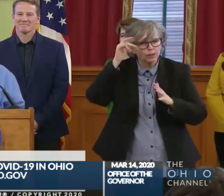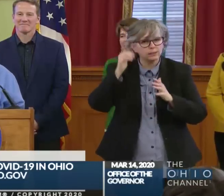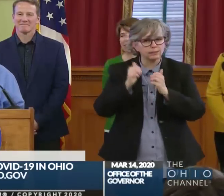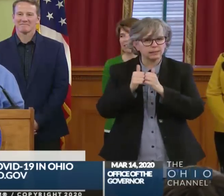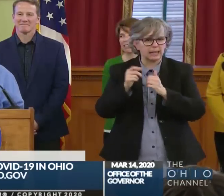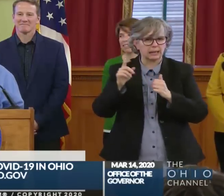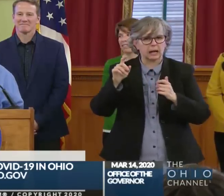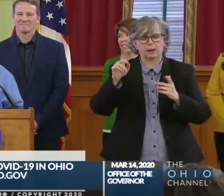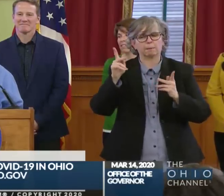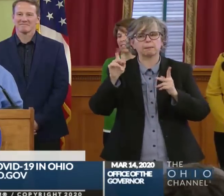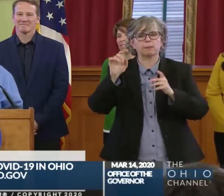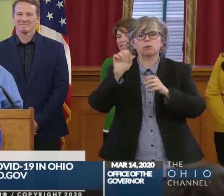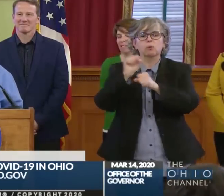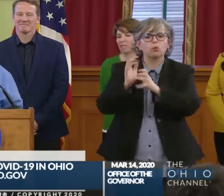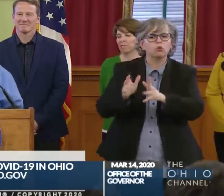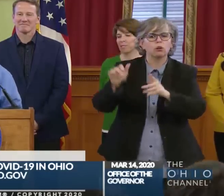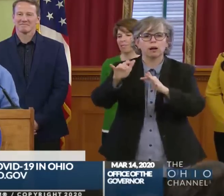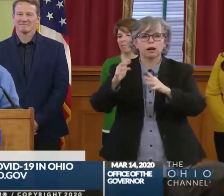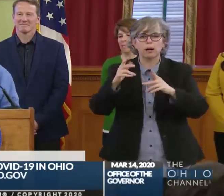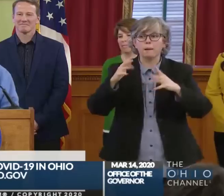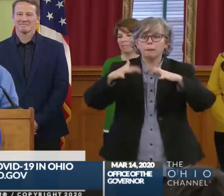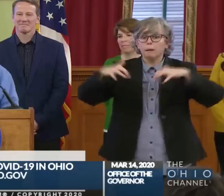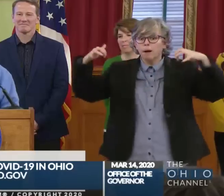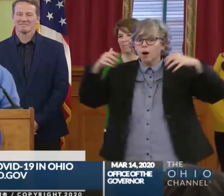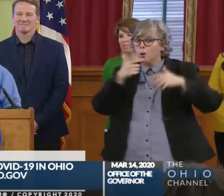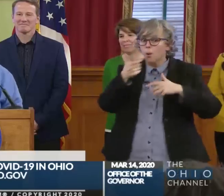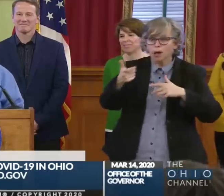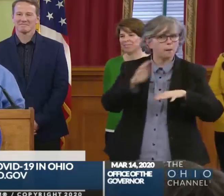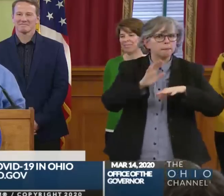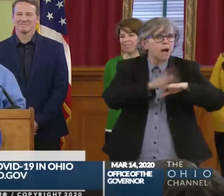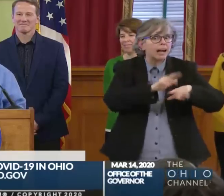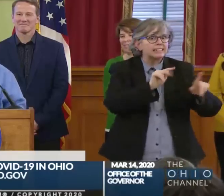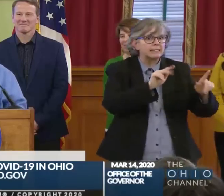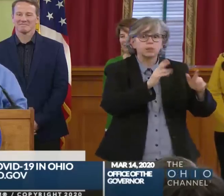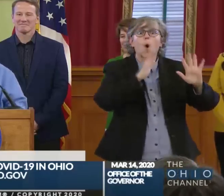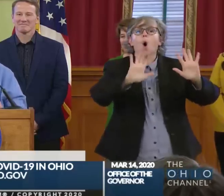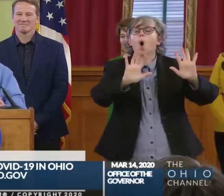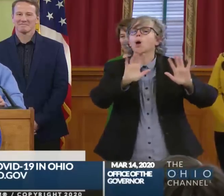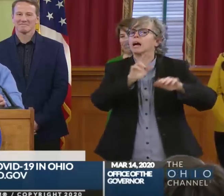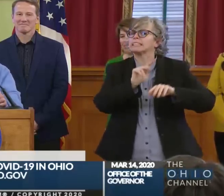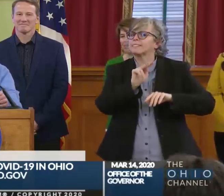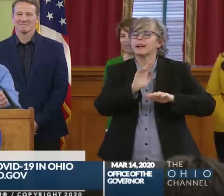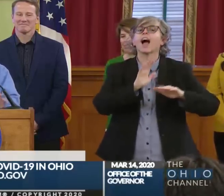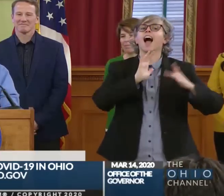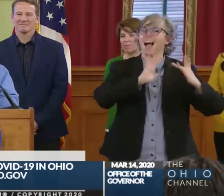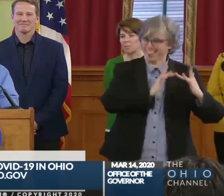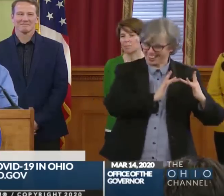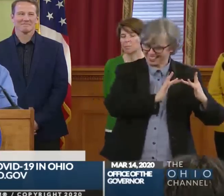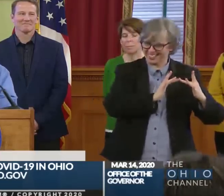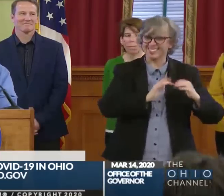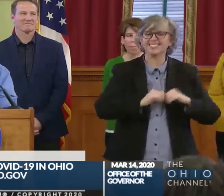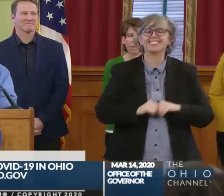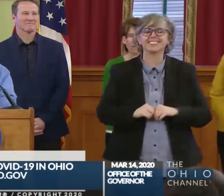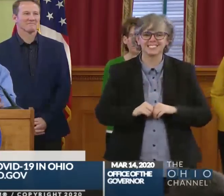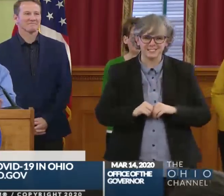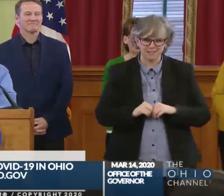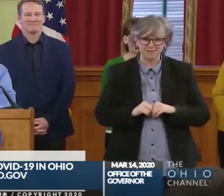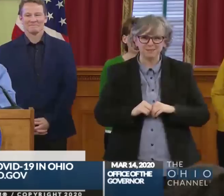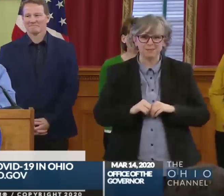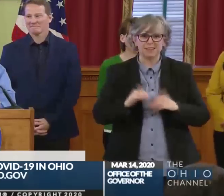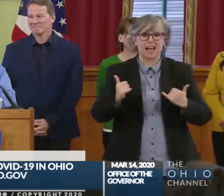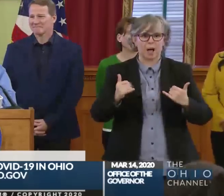no spectators, but you can watch that. I'm told online. So I'll be happy to respond to any